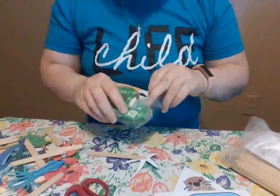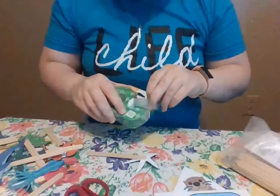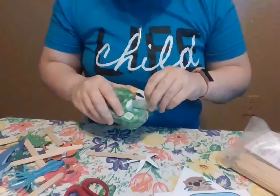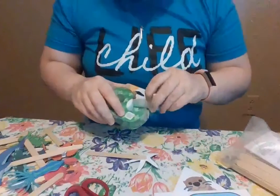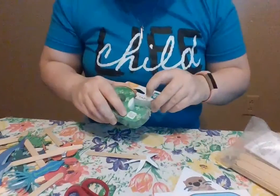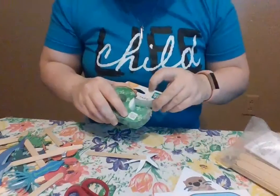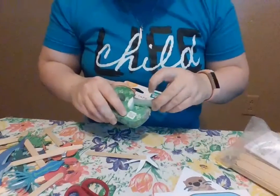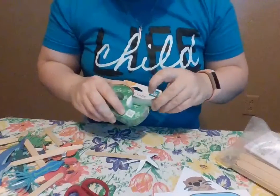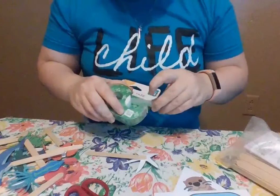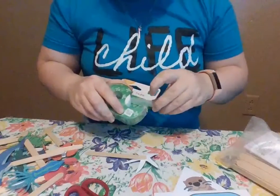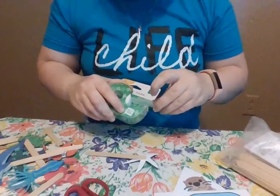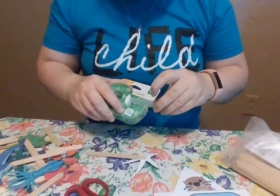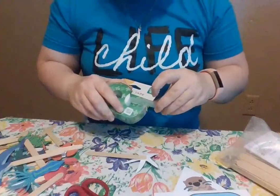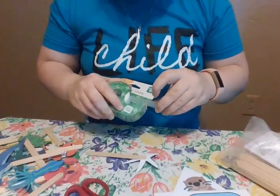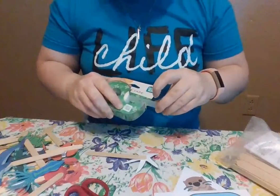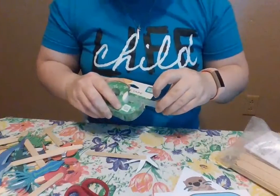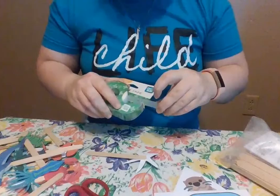but I like to use tape.